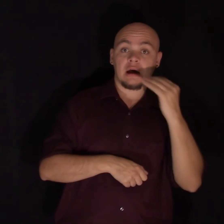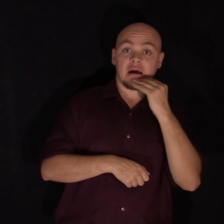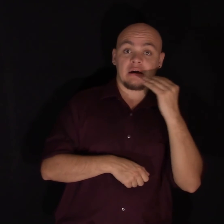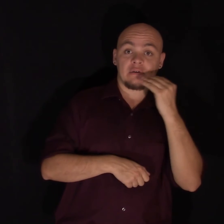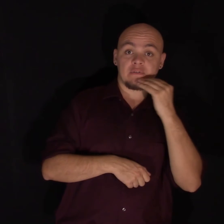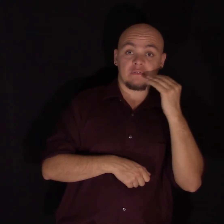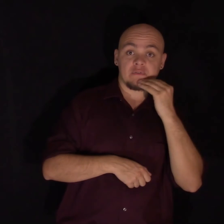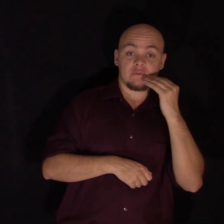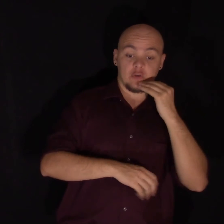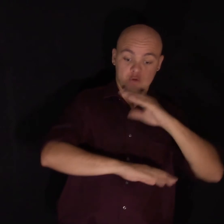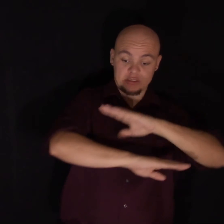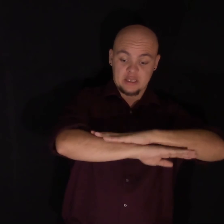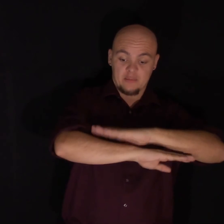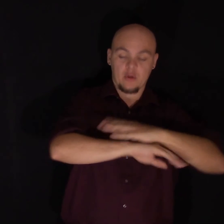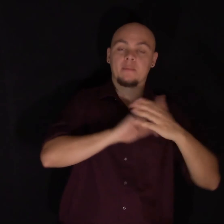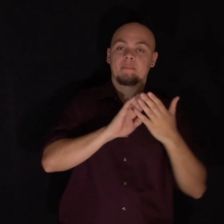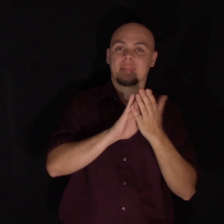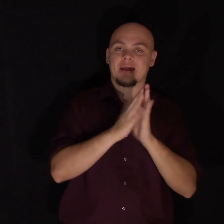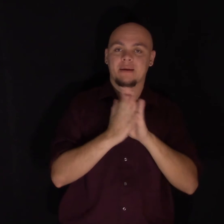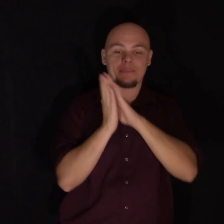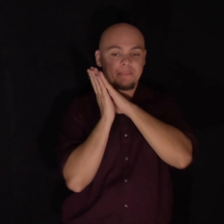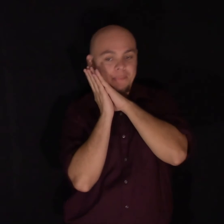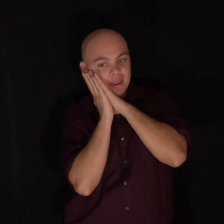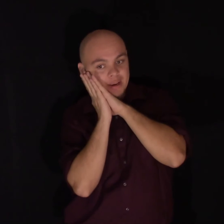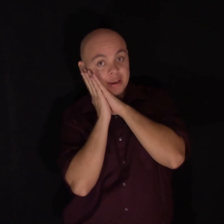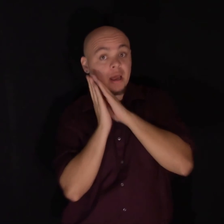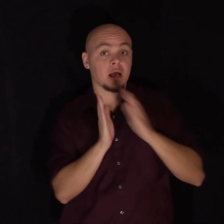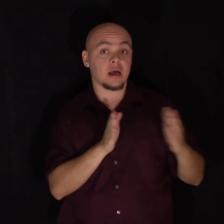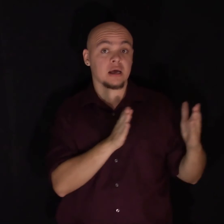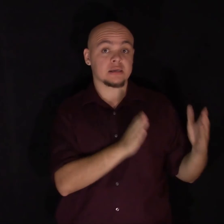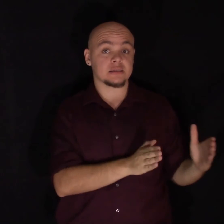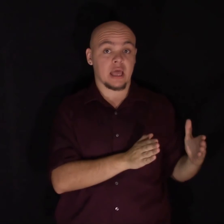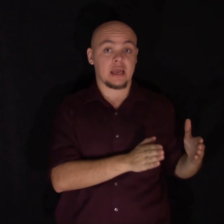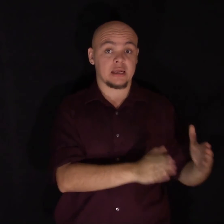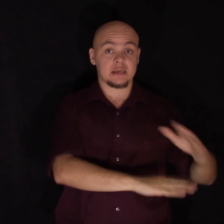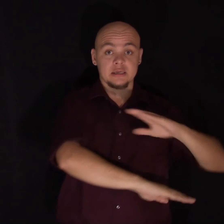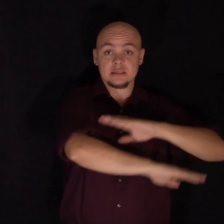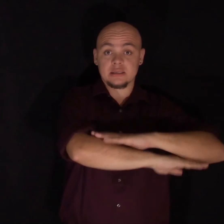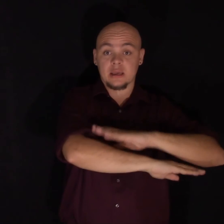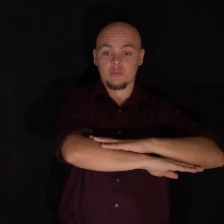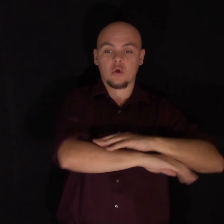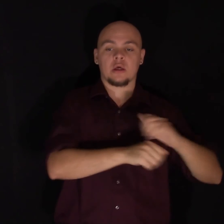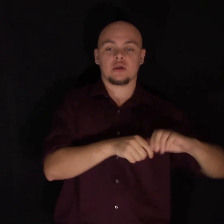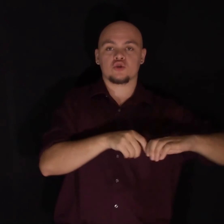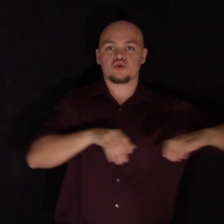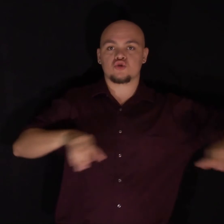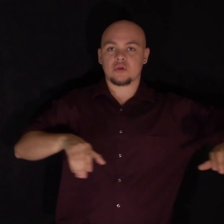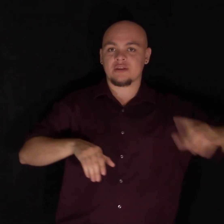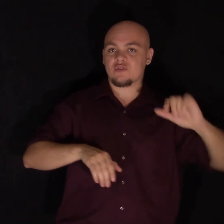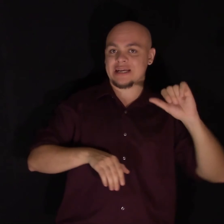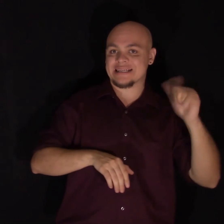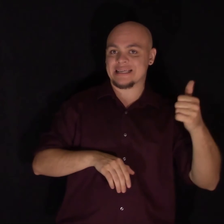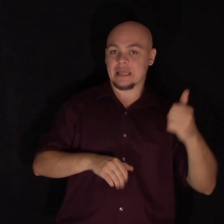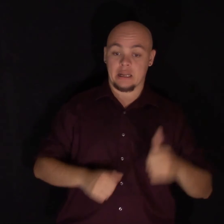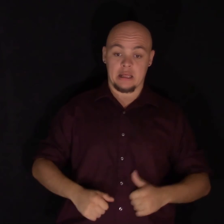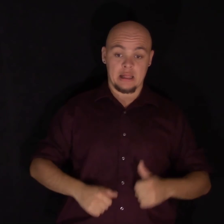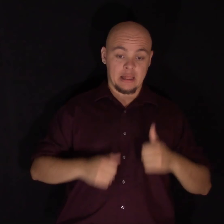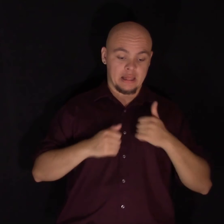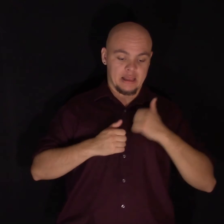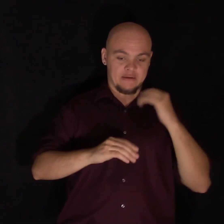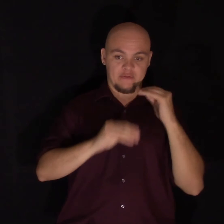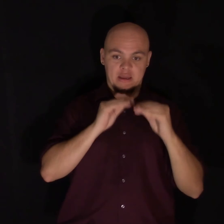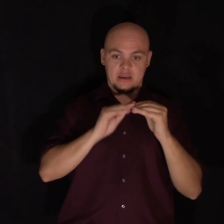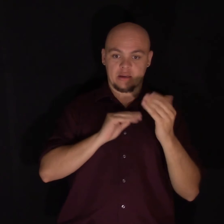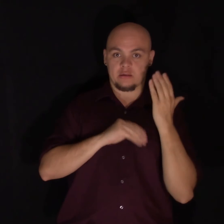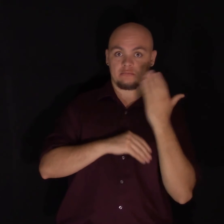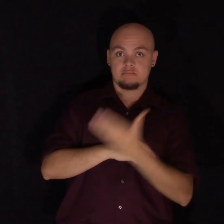bed, same space. A little side table stretches out to seat 10. In the winning Life Edited scheme in a render